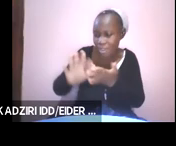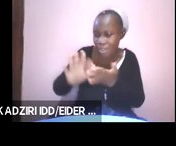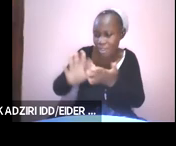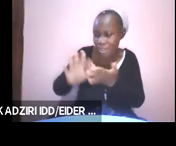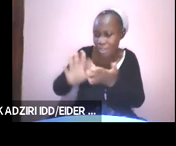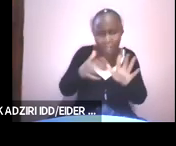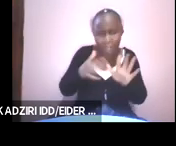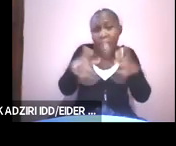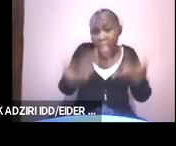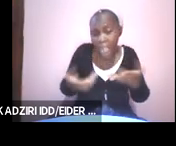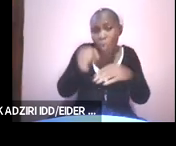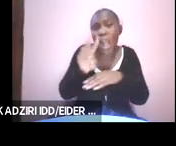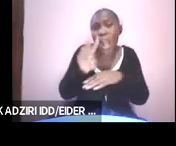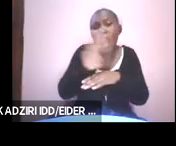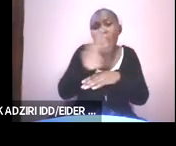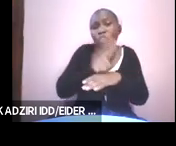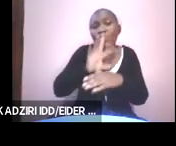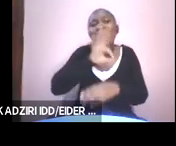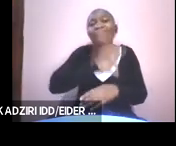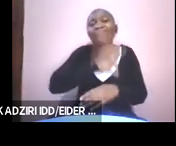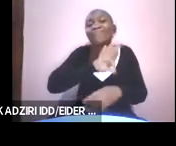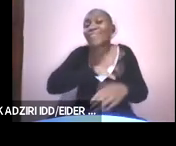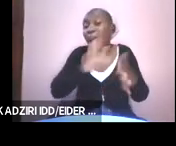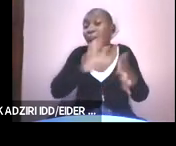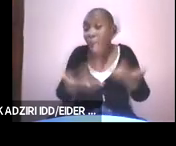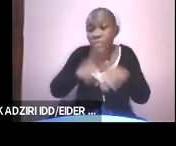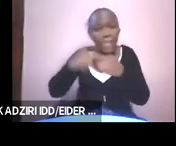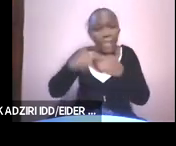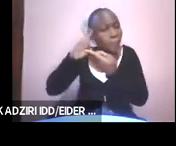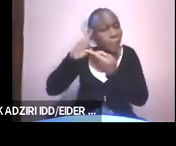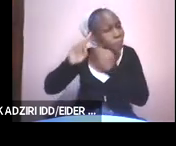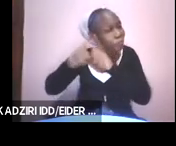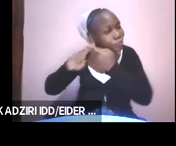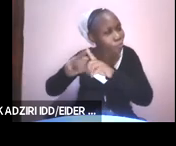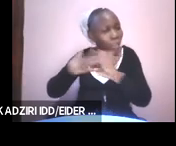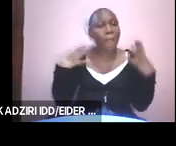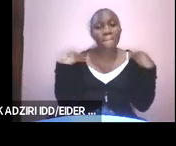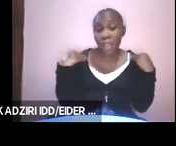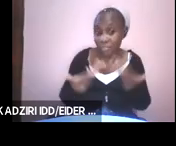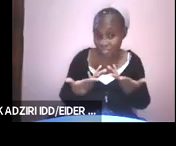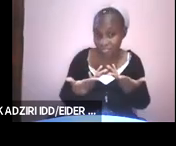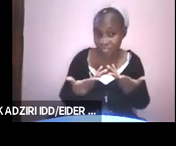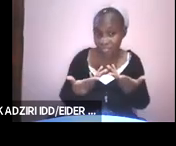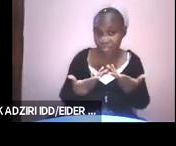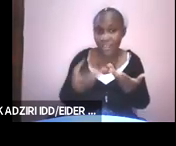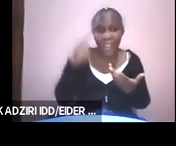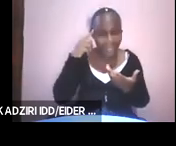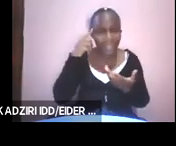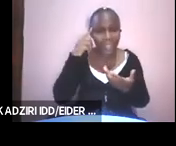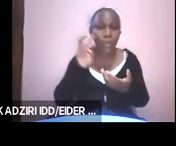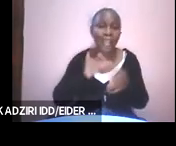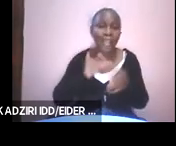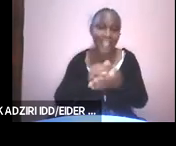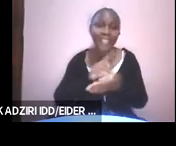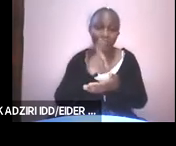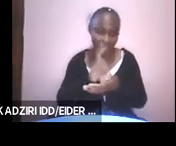reflecting on our own practice and communities. So this question 8, and Aurelia, I'm going to bring it just back to you. Yeah,